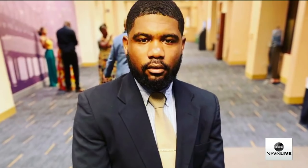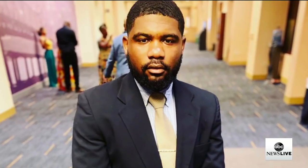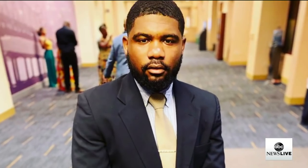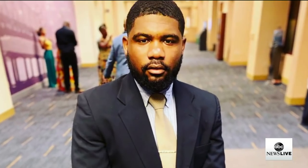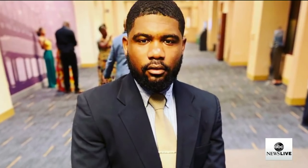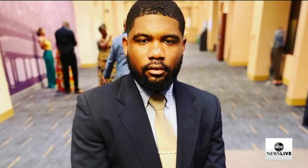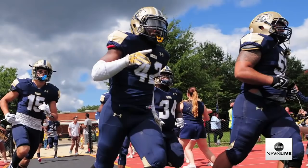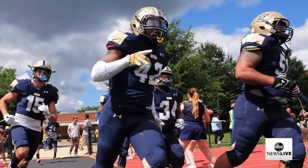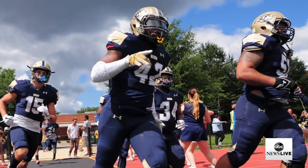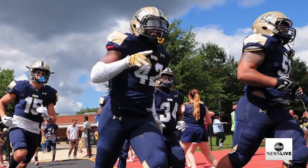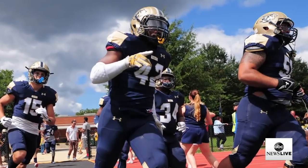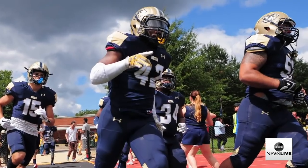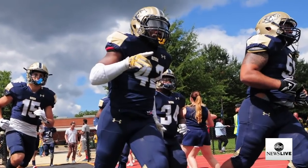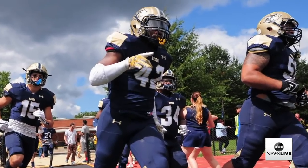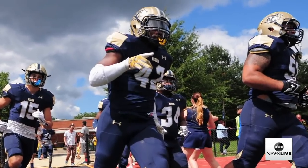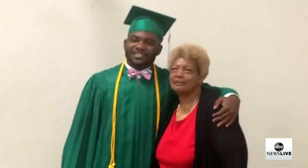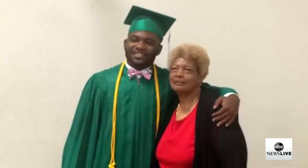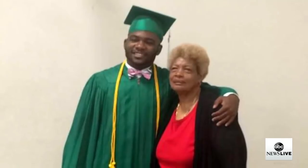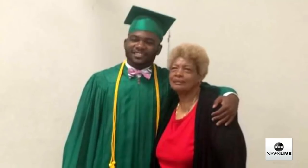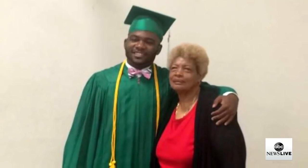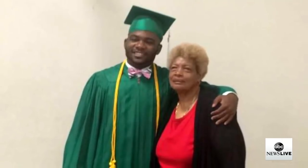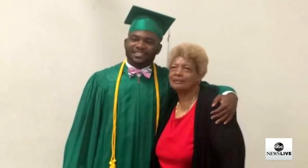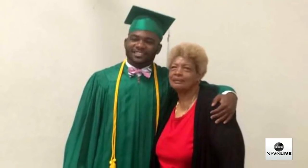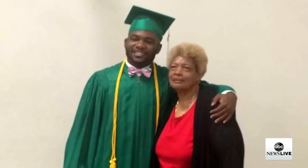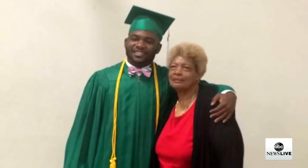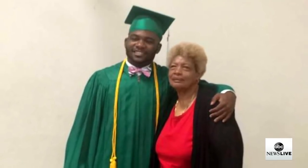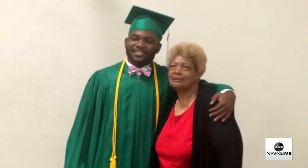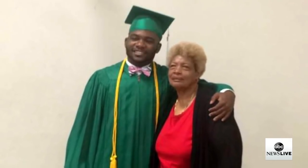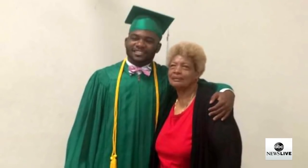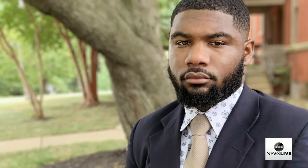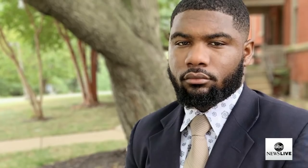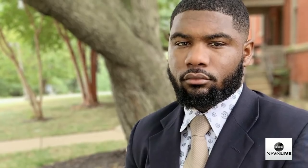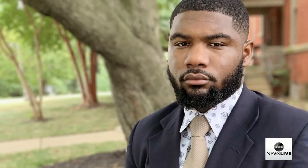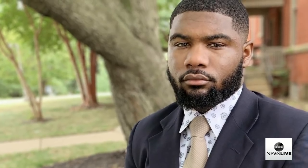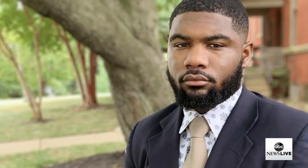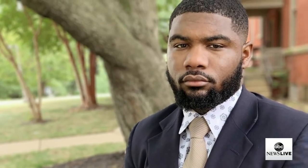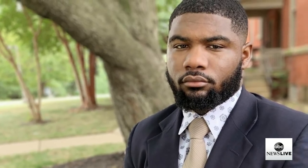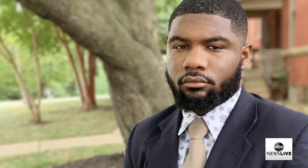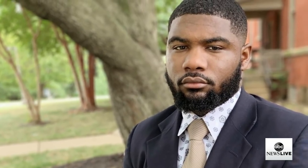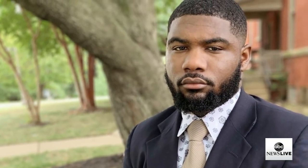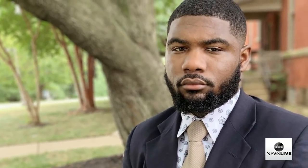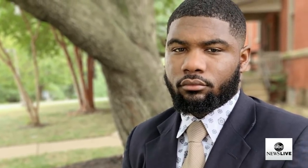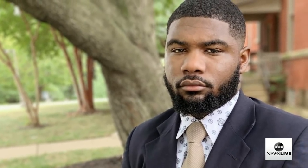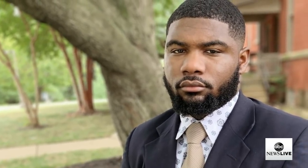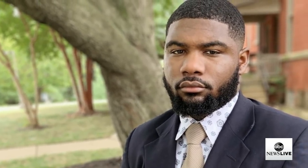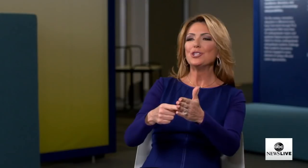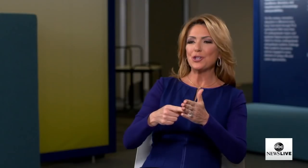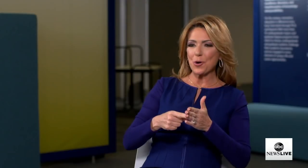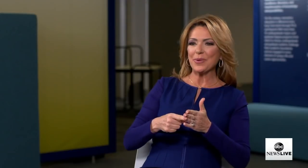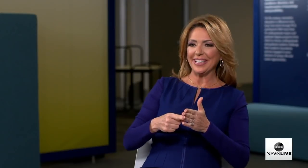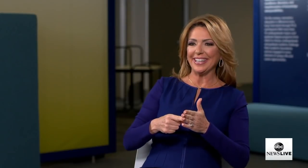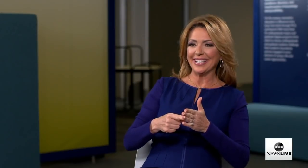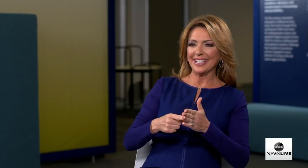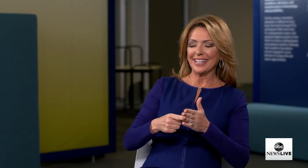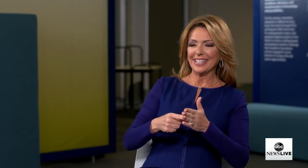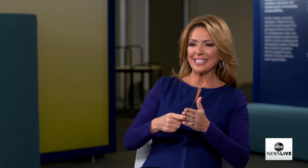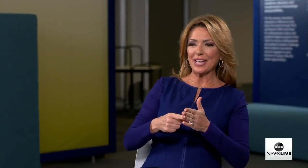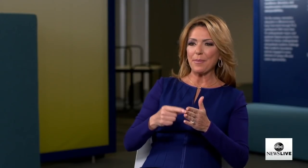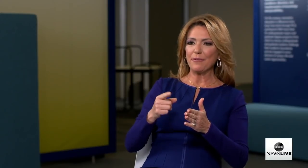protege, football star, and Black student union leader, J.C. Smith, by her side. Show me some of